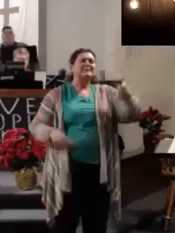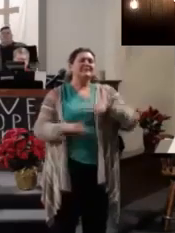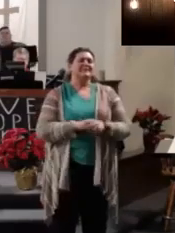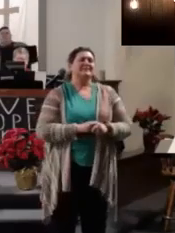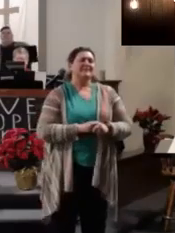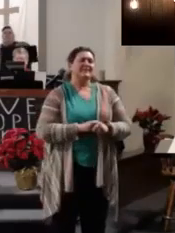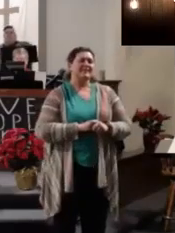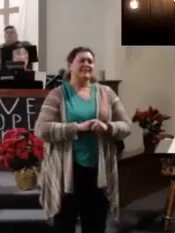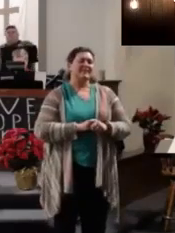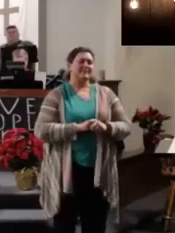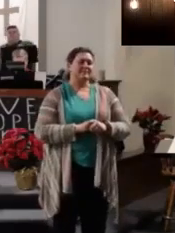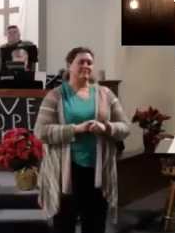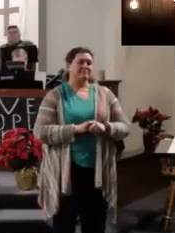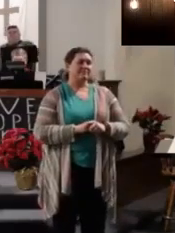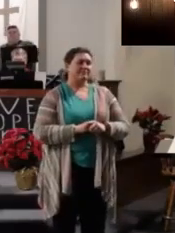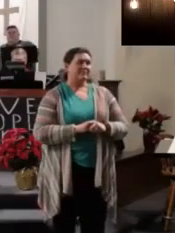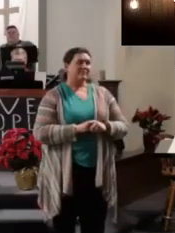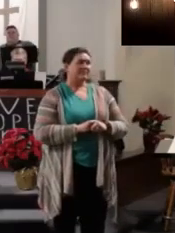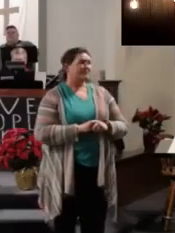Lord.